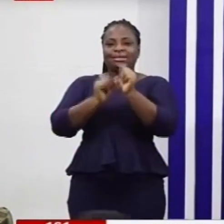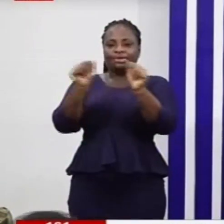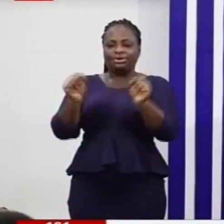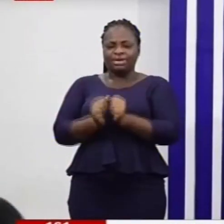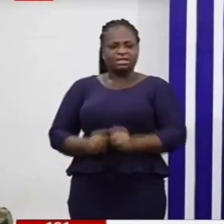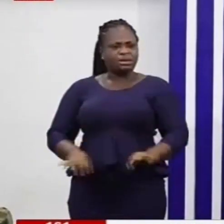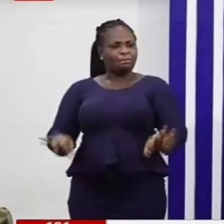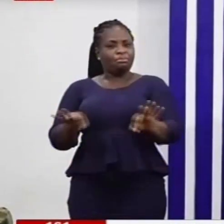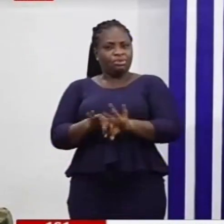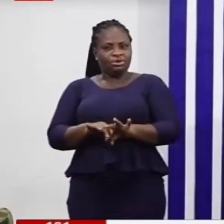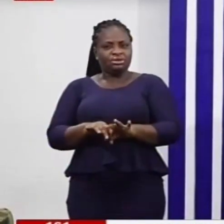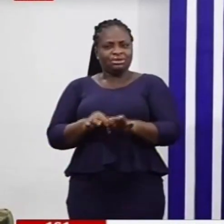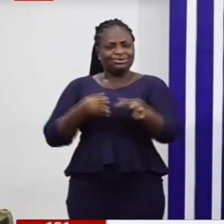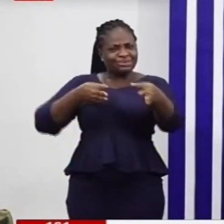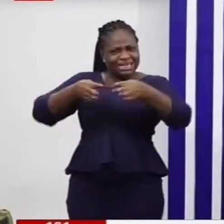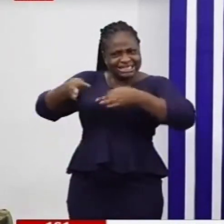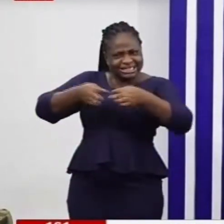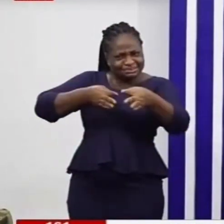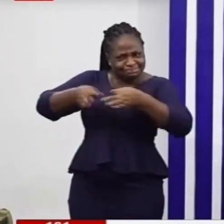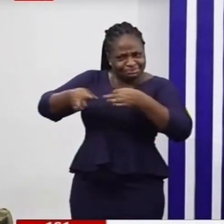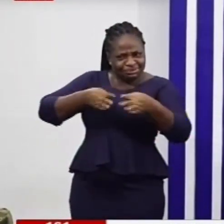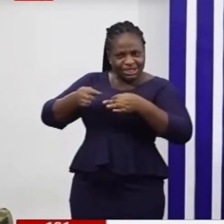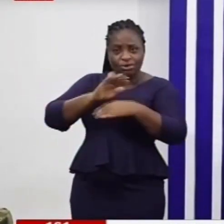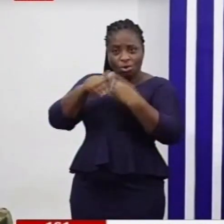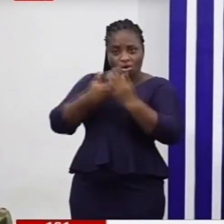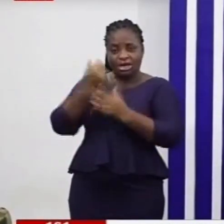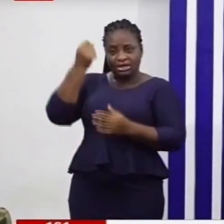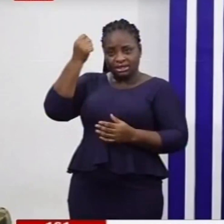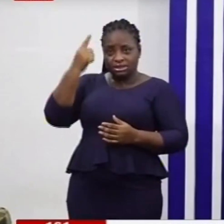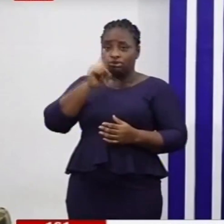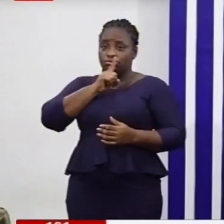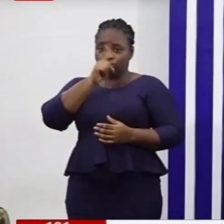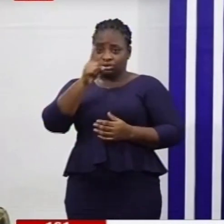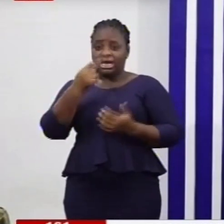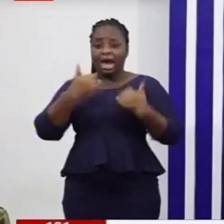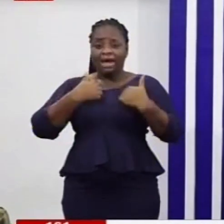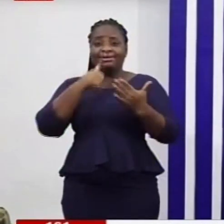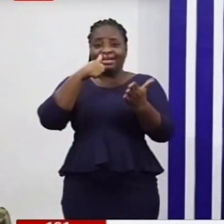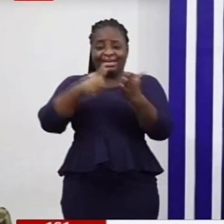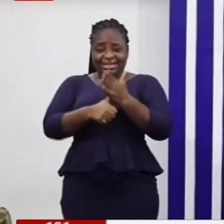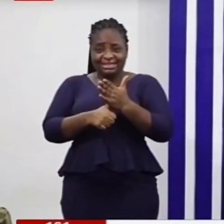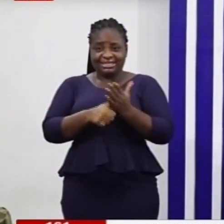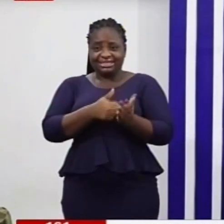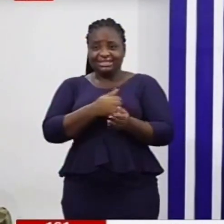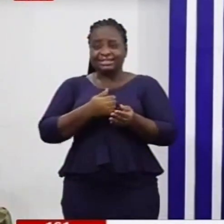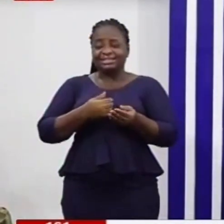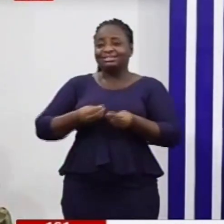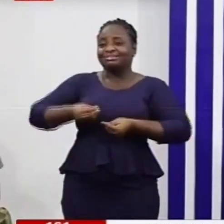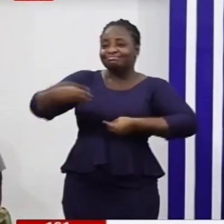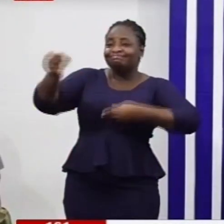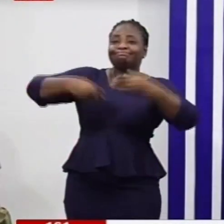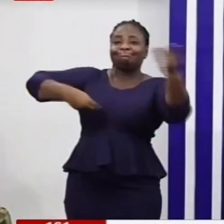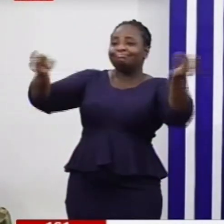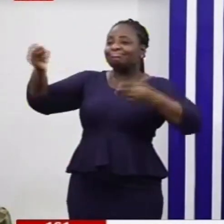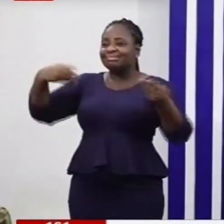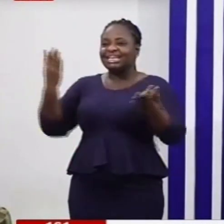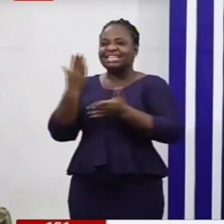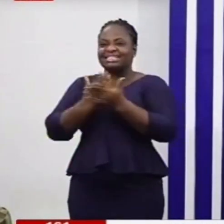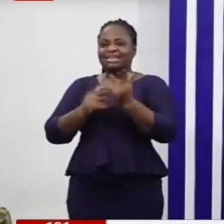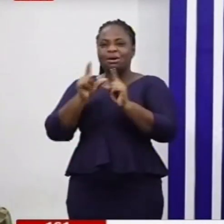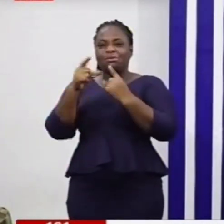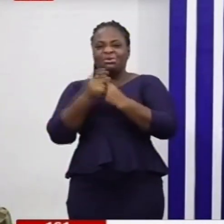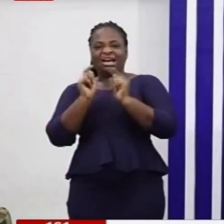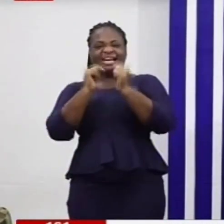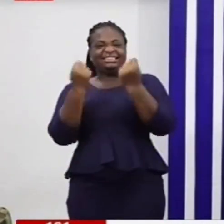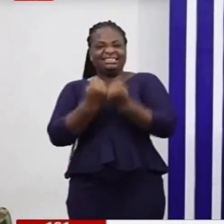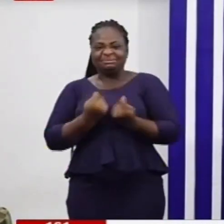to really clear this up. Indeed, there are letters that are flying around that have been issued by some local